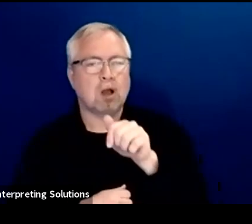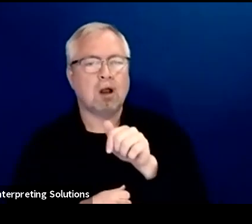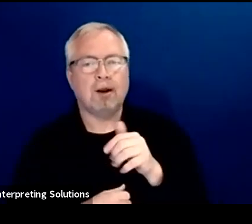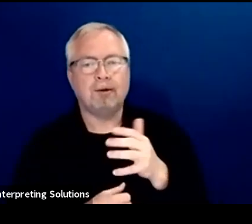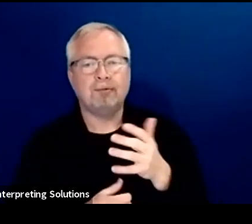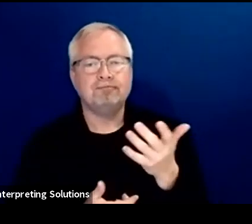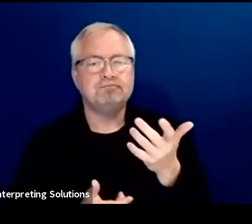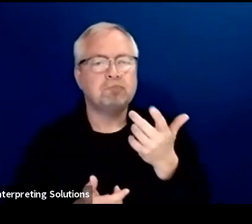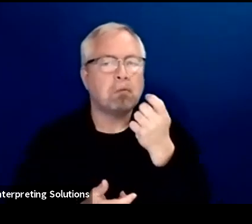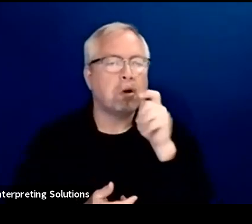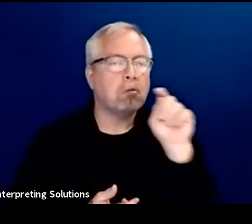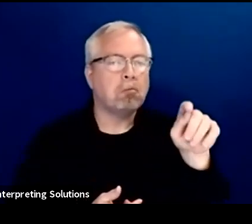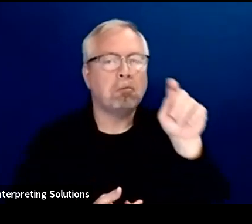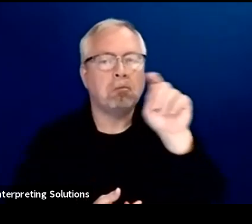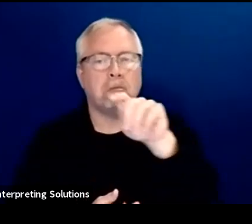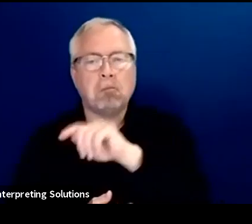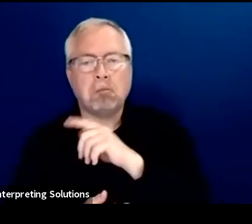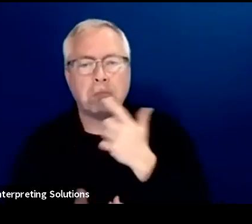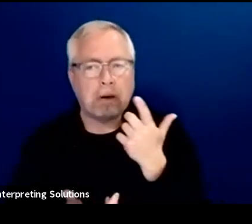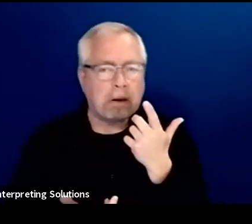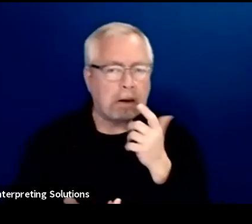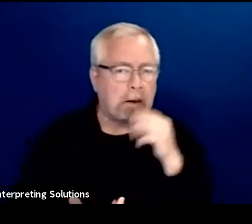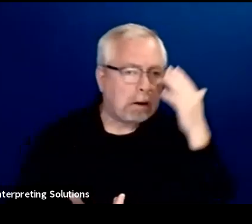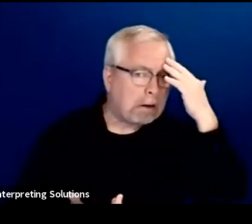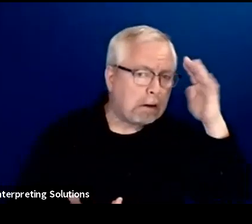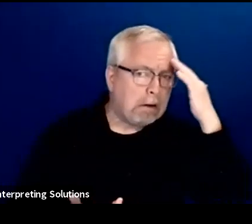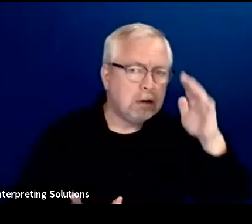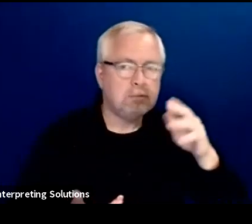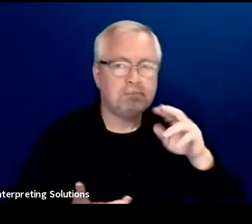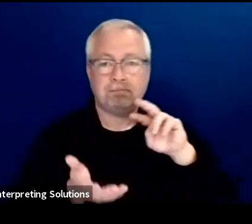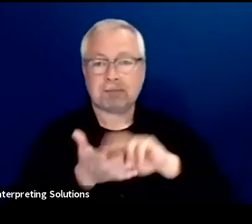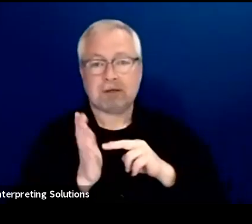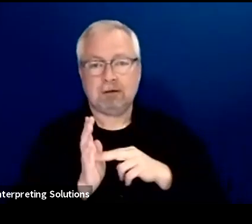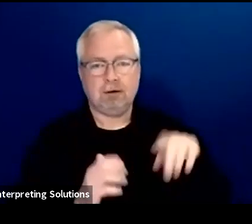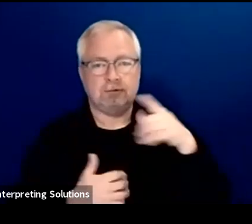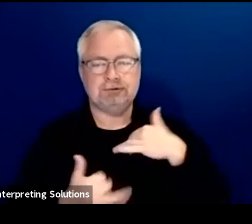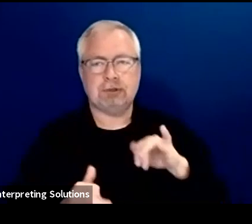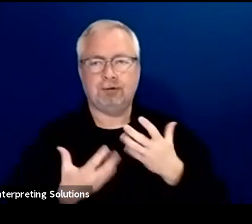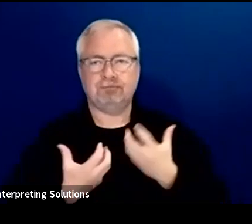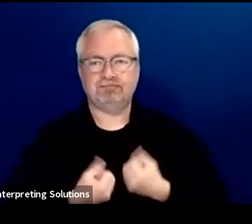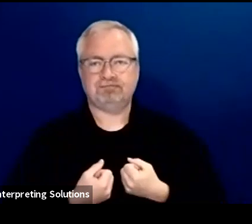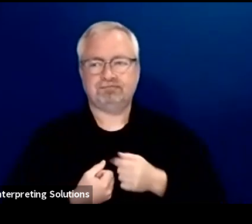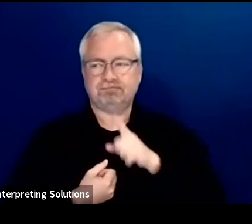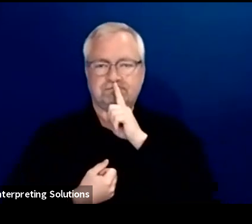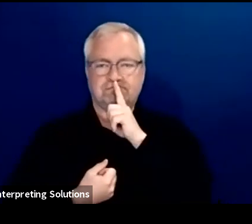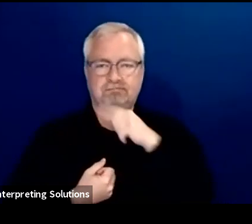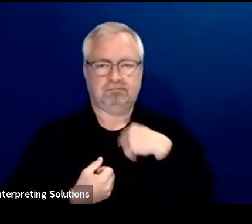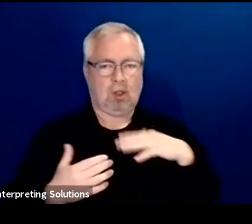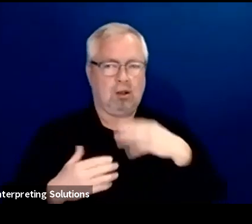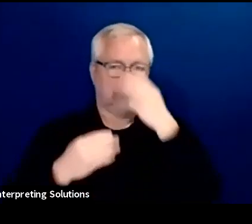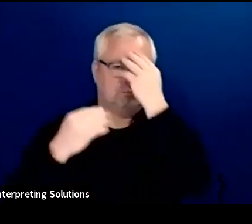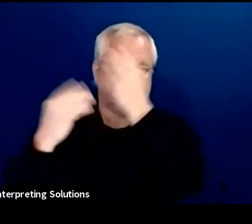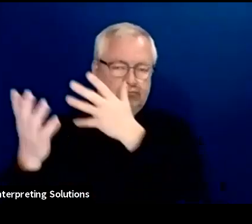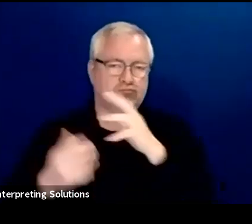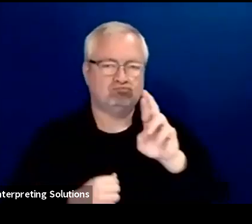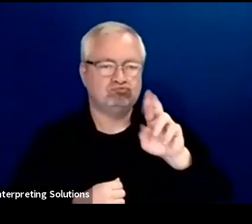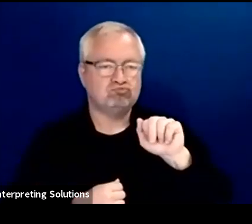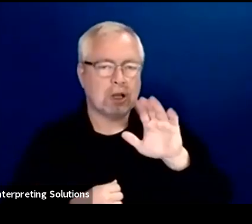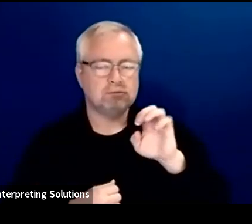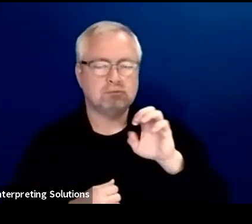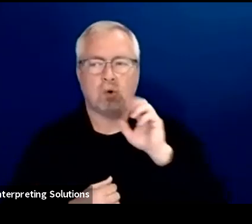are declining to identify by race. But we want to keep our eye on these disaggregated